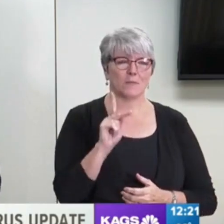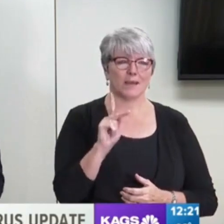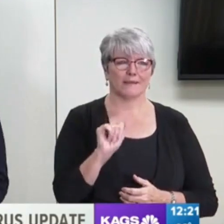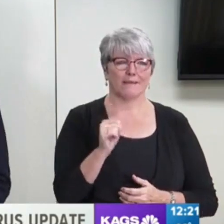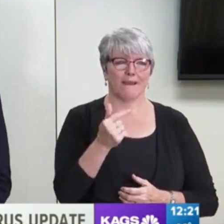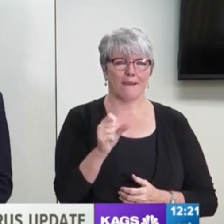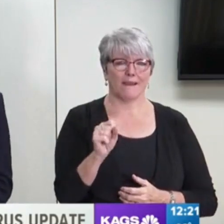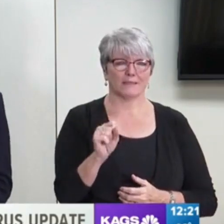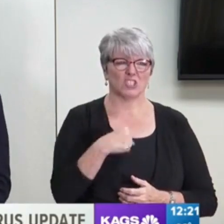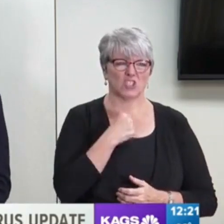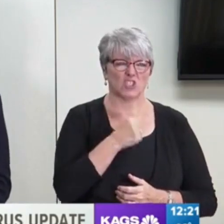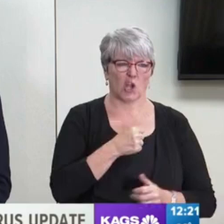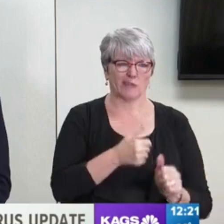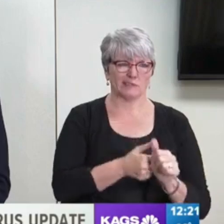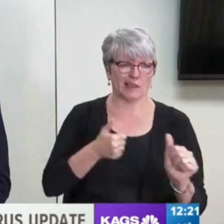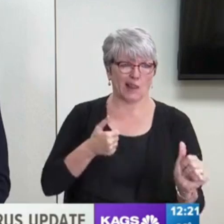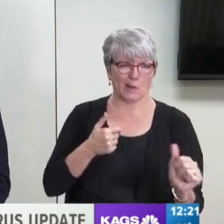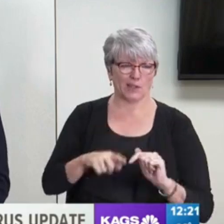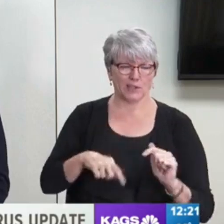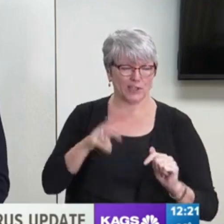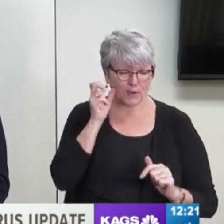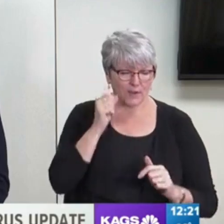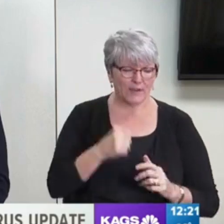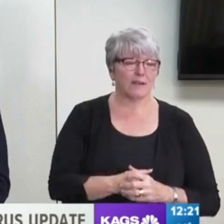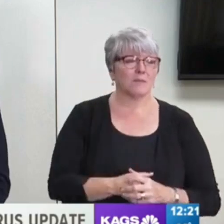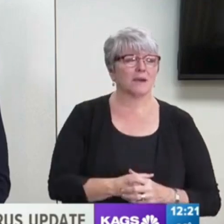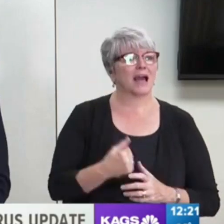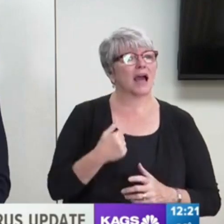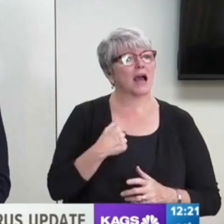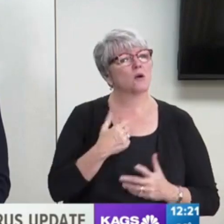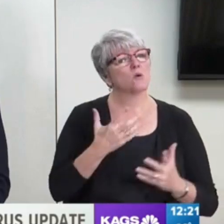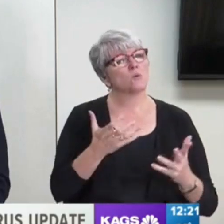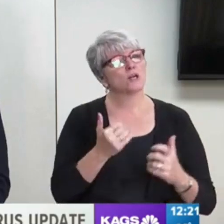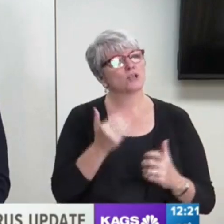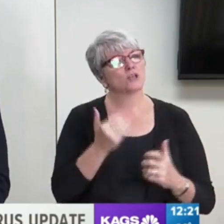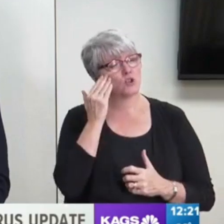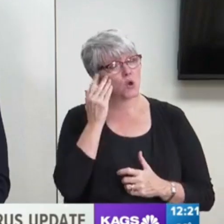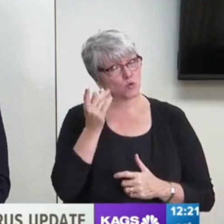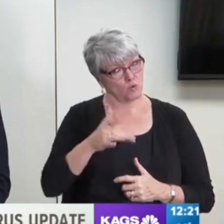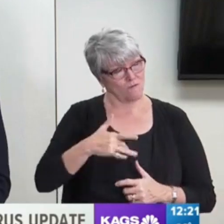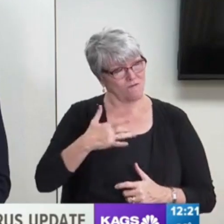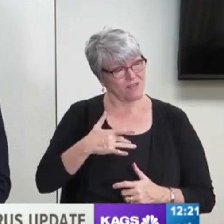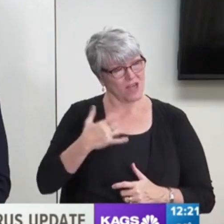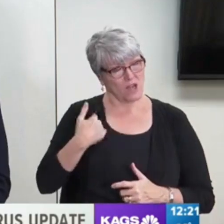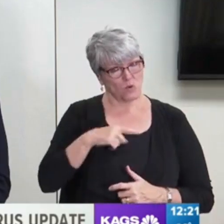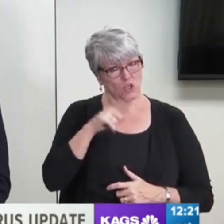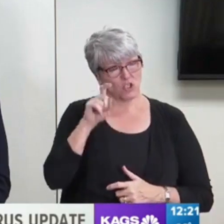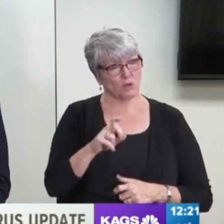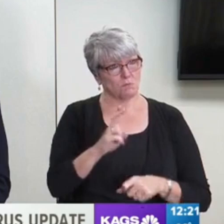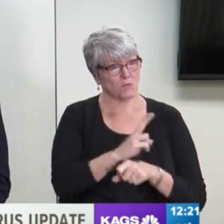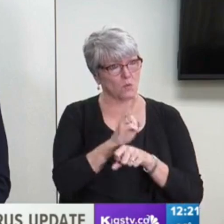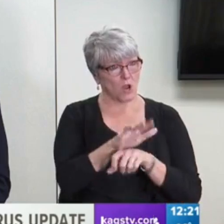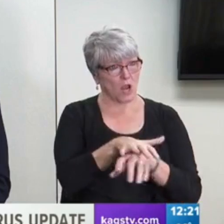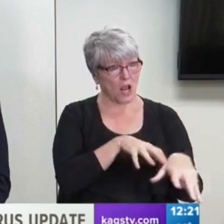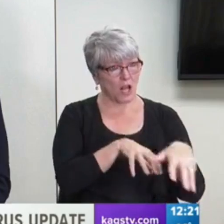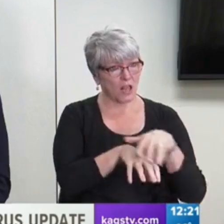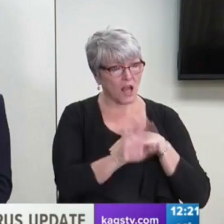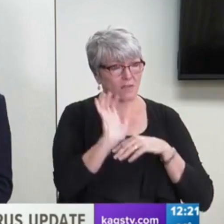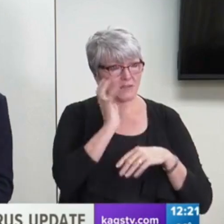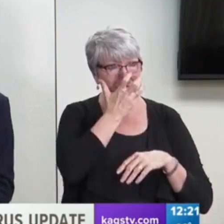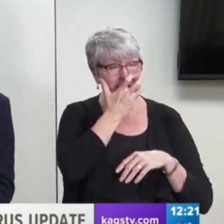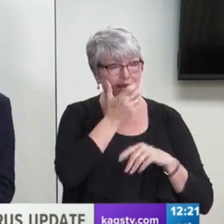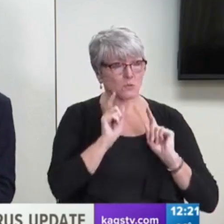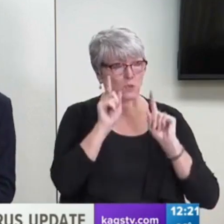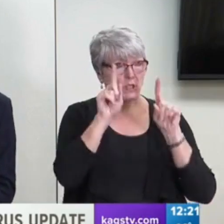Yes. Sorry, there's a reverb, so I couldn't really hear. But our viewer wants to know, do you feel like we should be wearing gloves and masks when we go to the